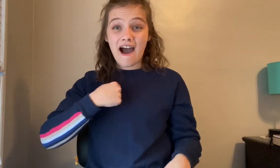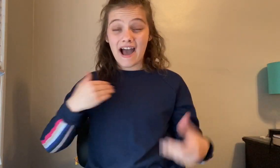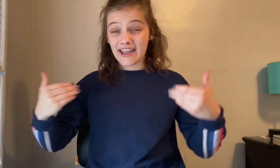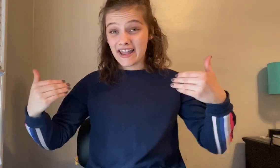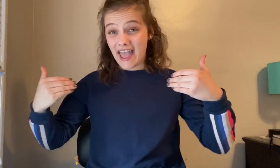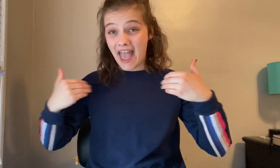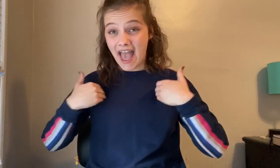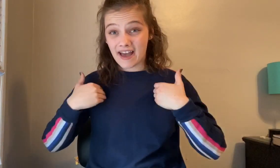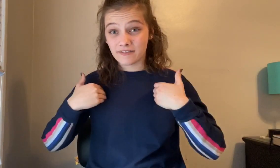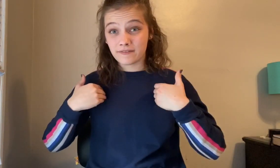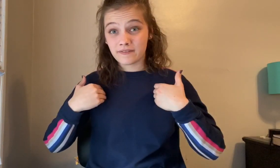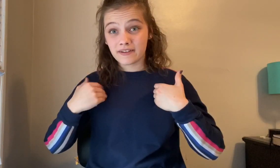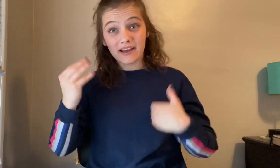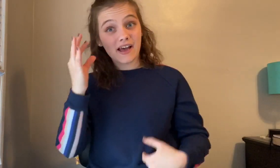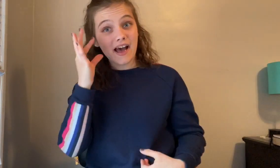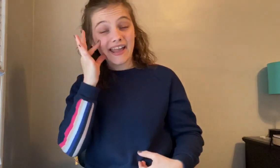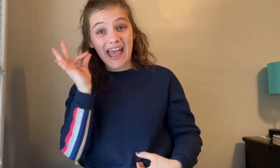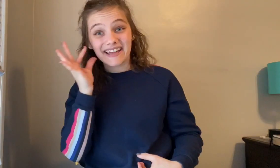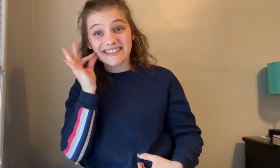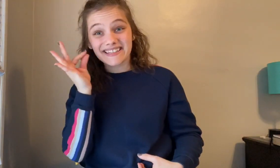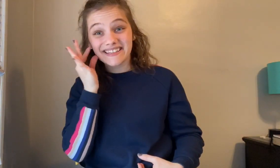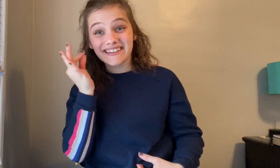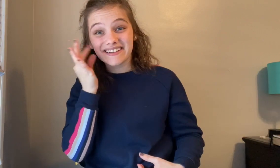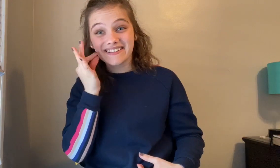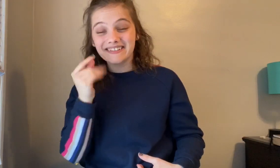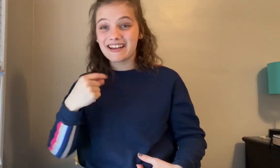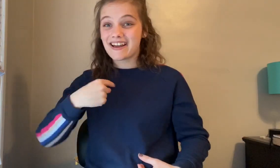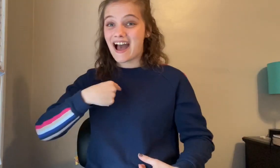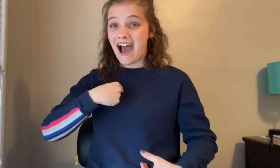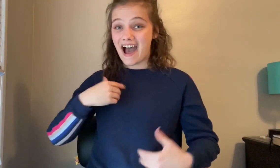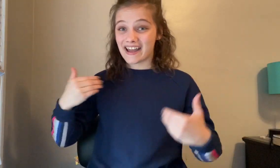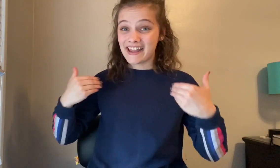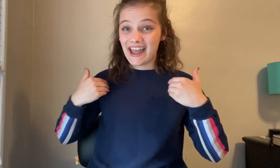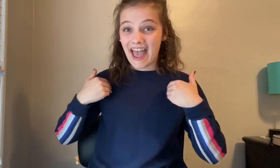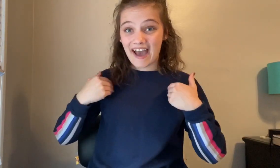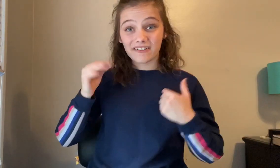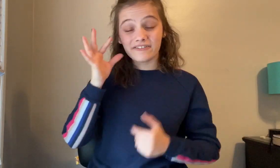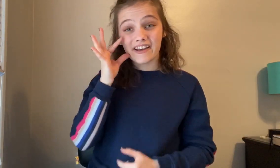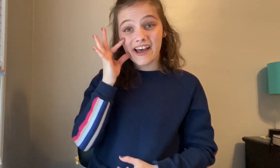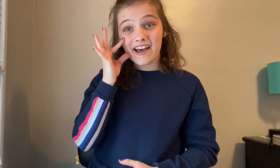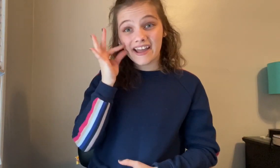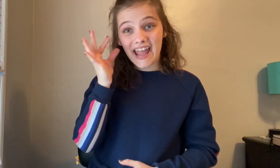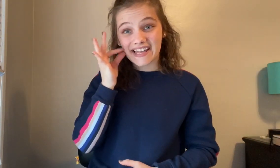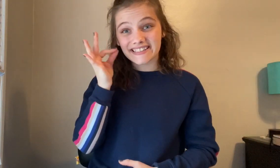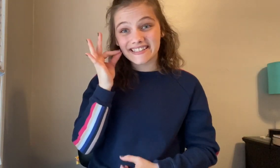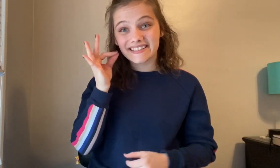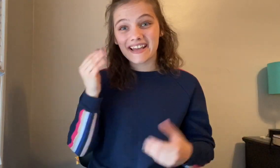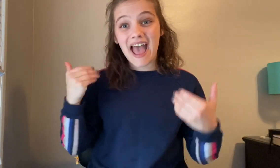I have a cat. I have a cat. Have.